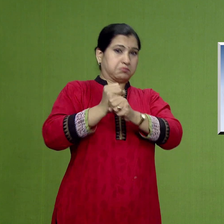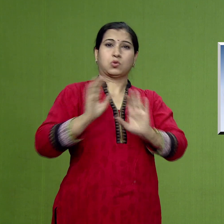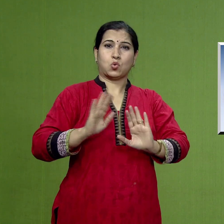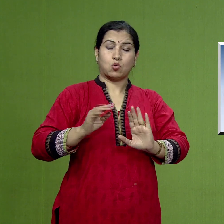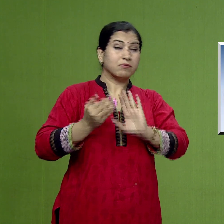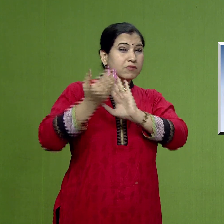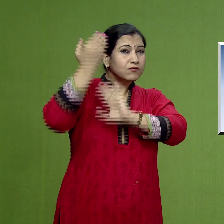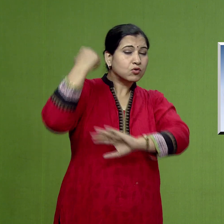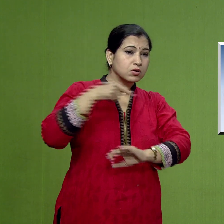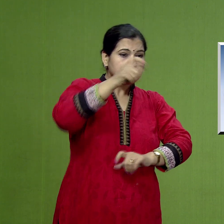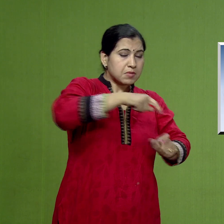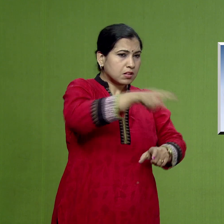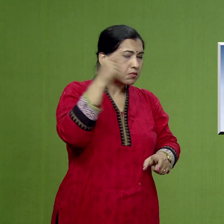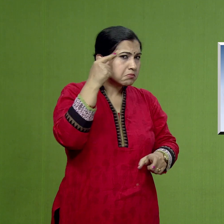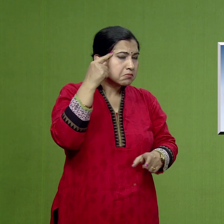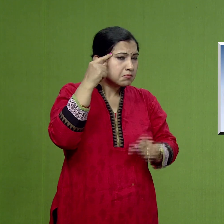much idea about space.